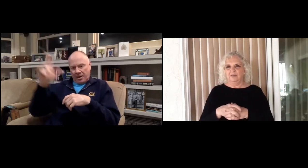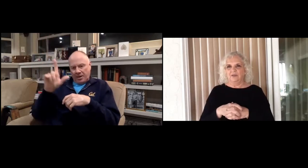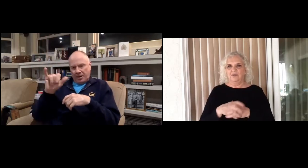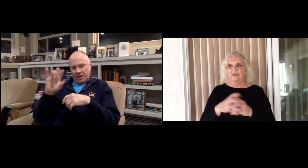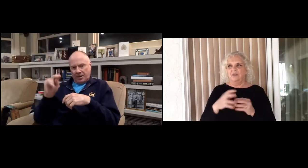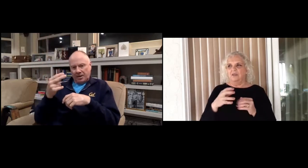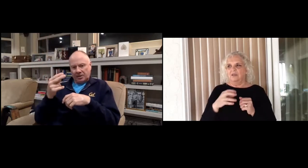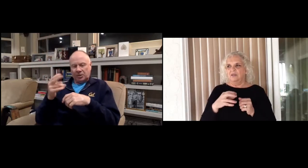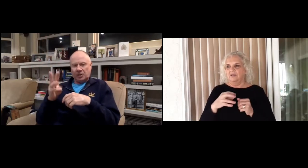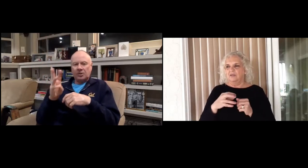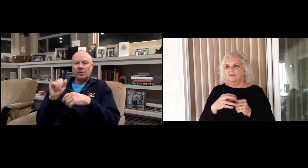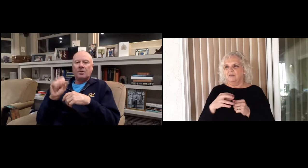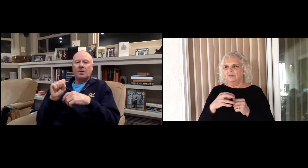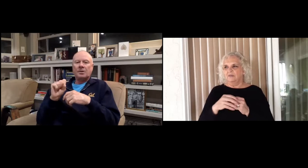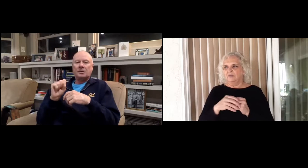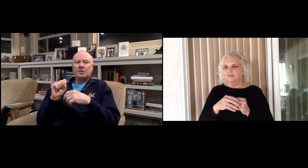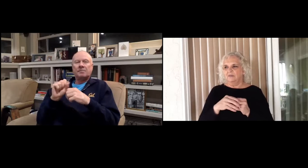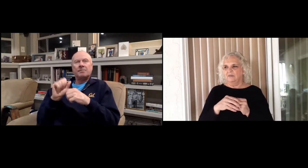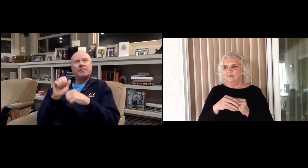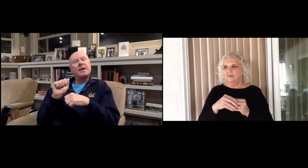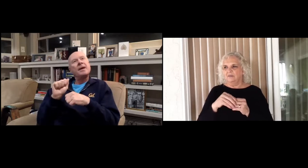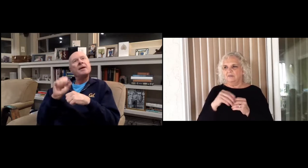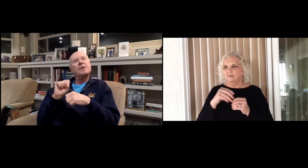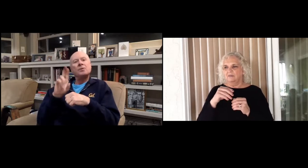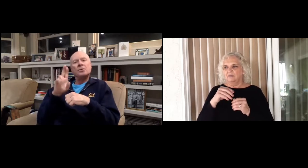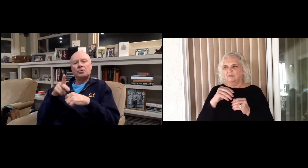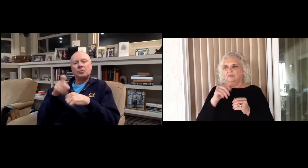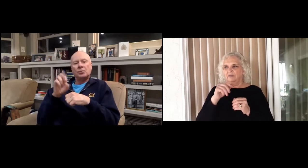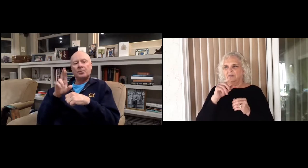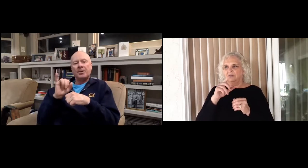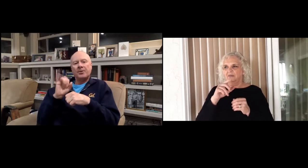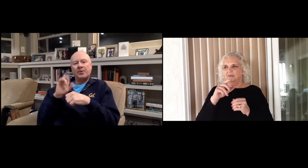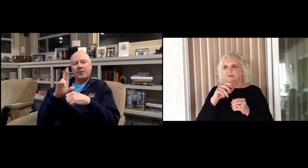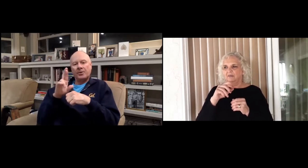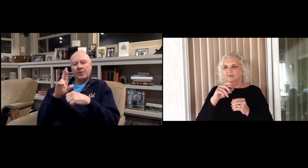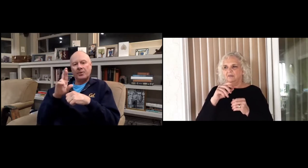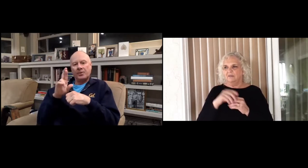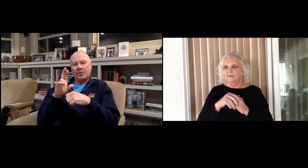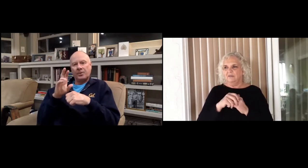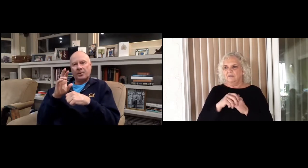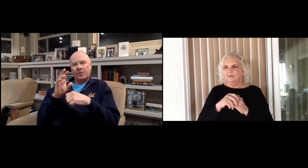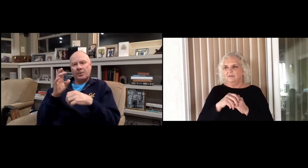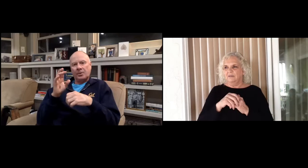Grandpa Lynch was a superior